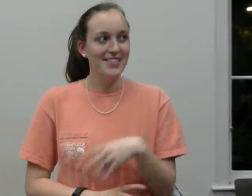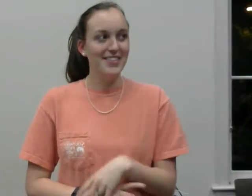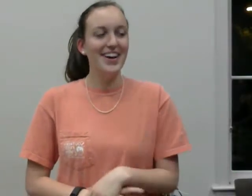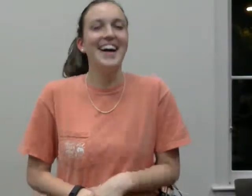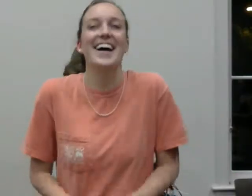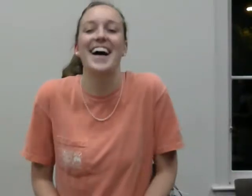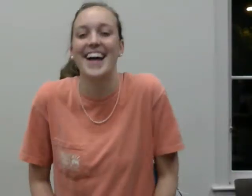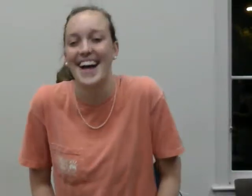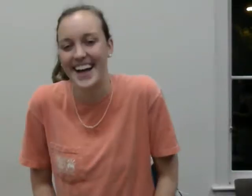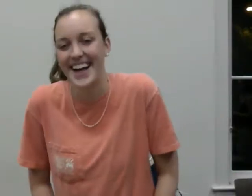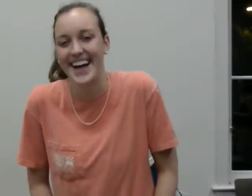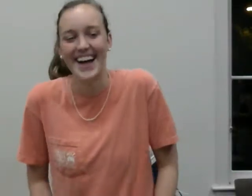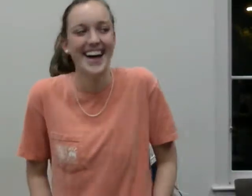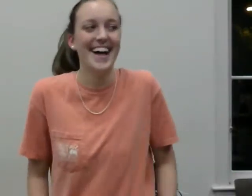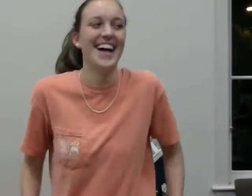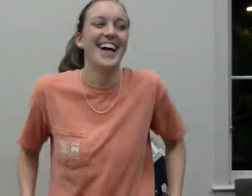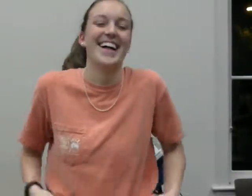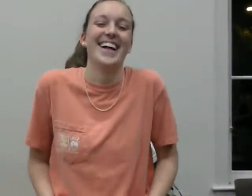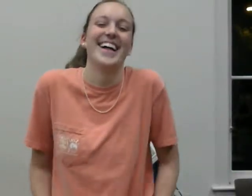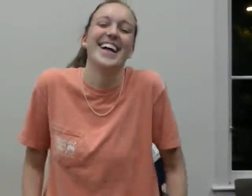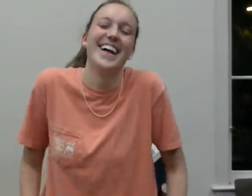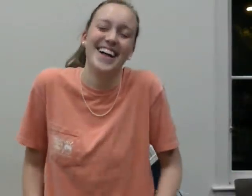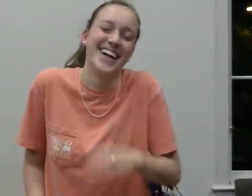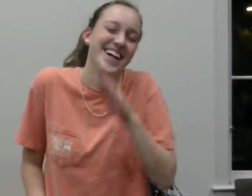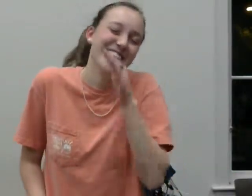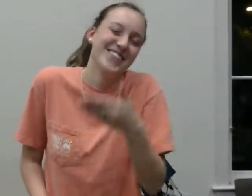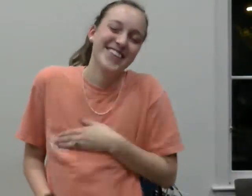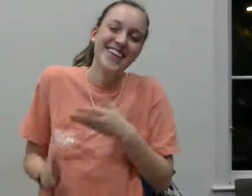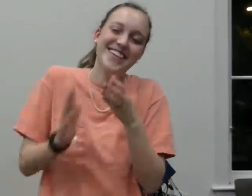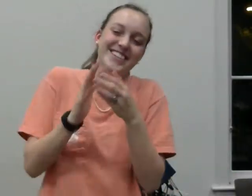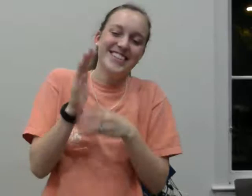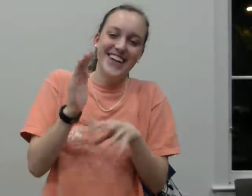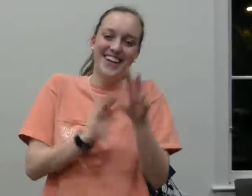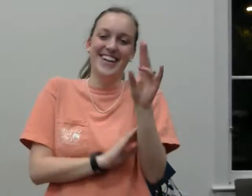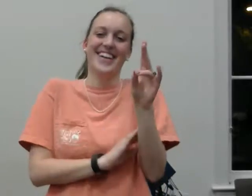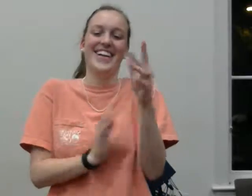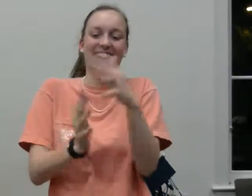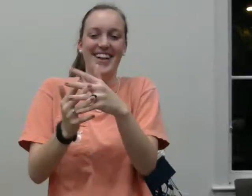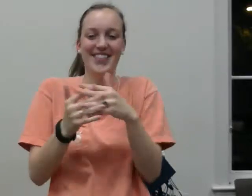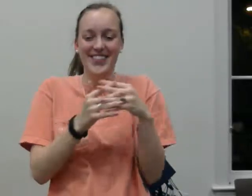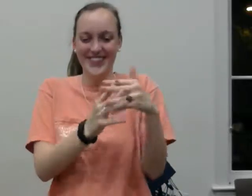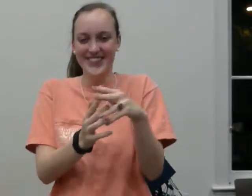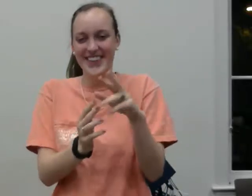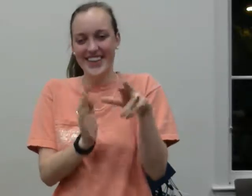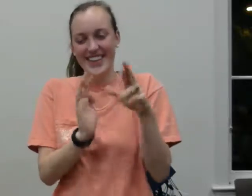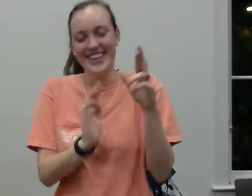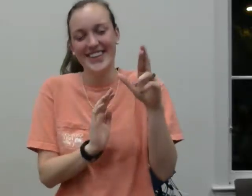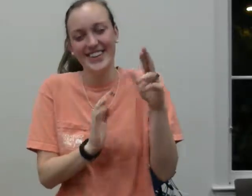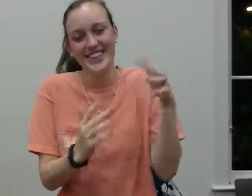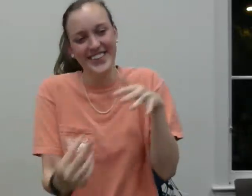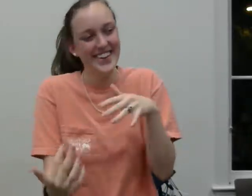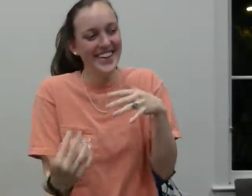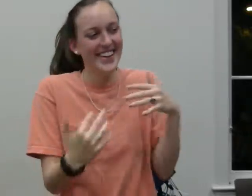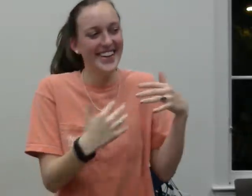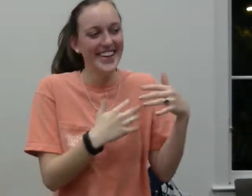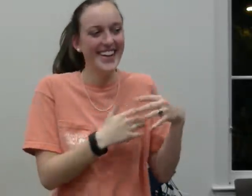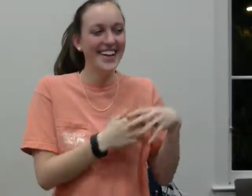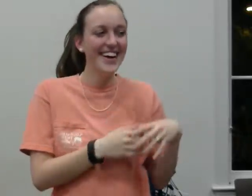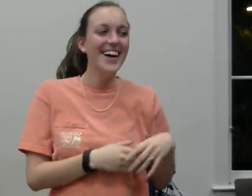All right, welcome to our Chapter 7 American Revolution review video. I'm going to kind of take us through the study guide here as we kind of